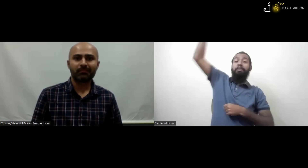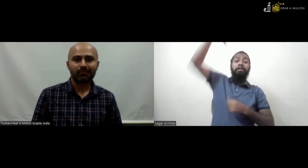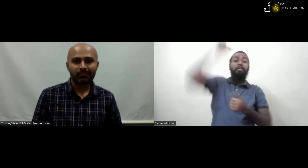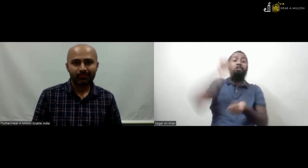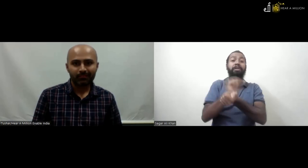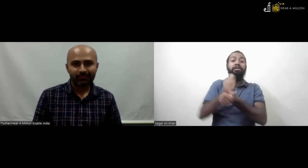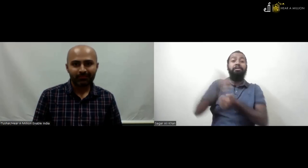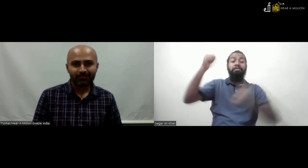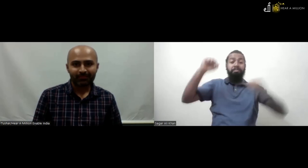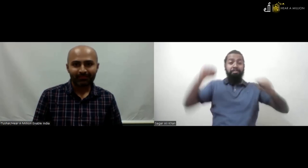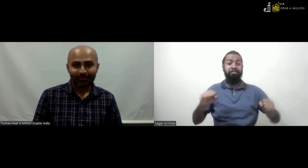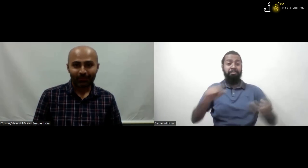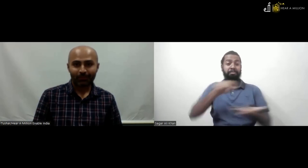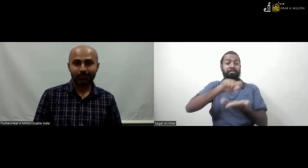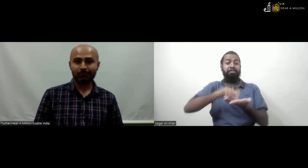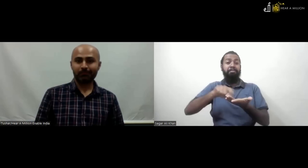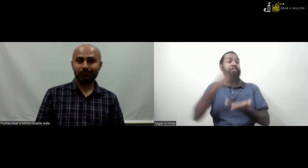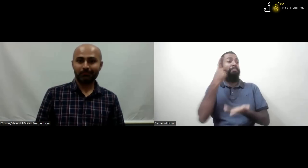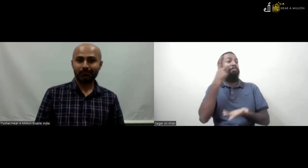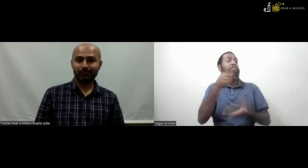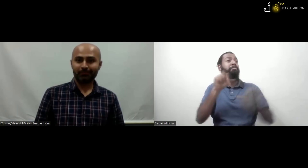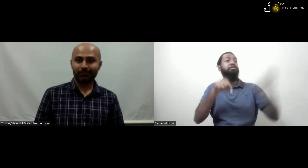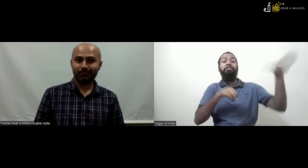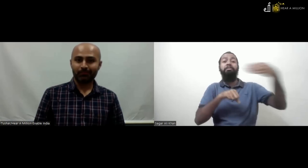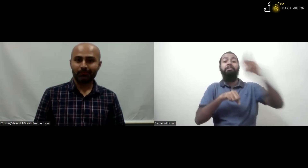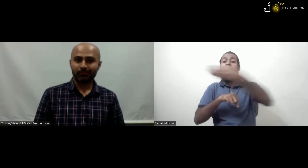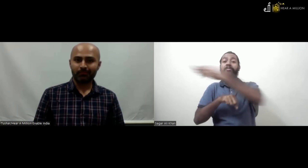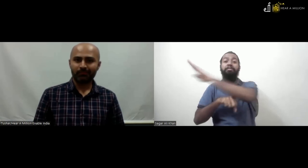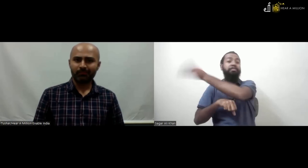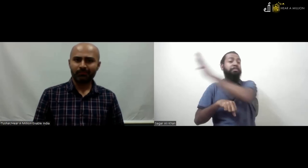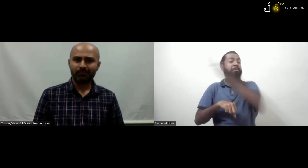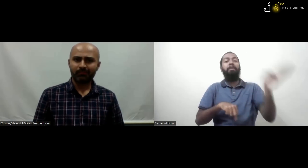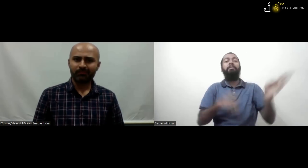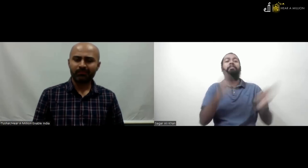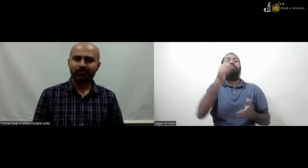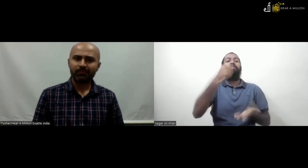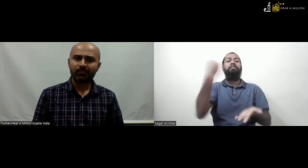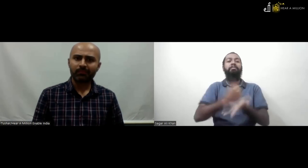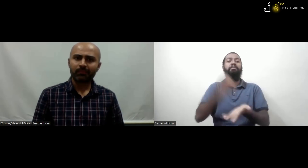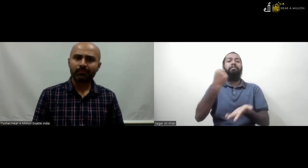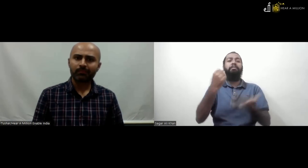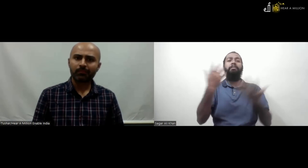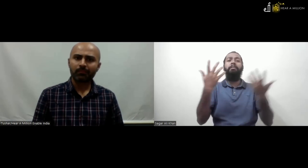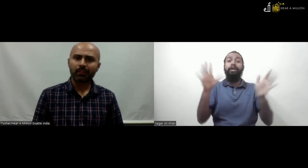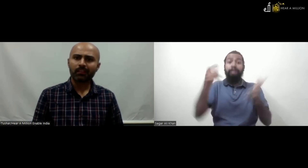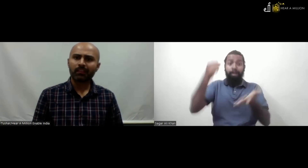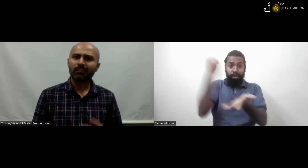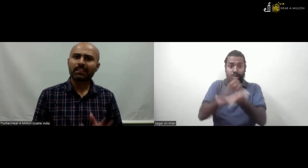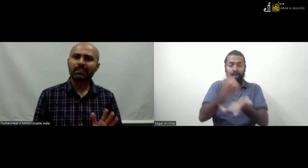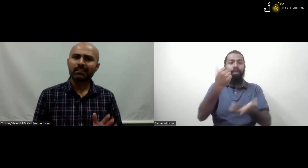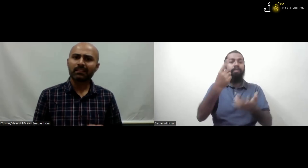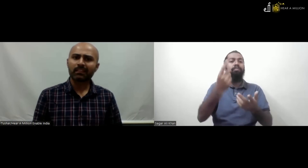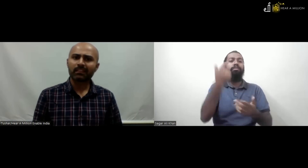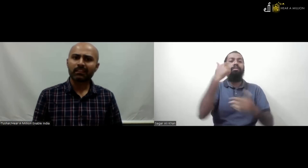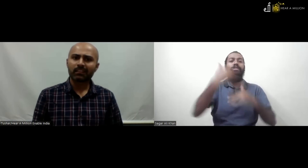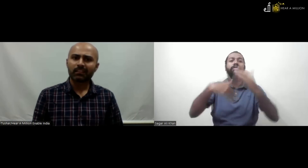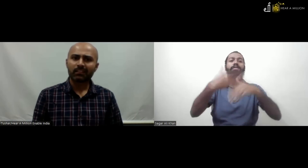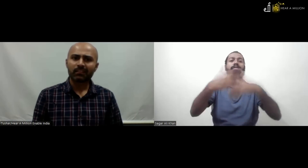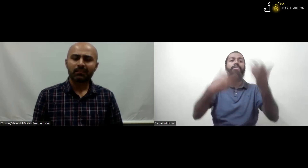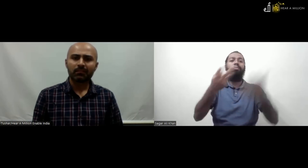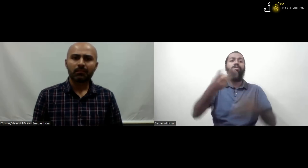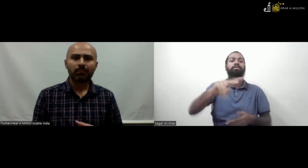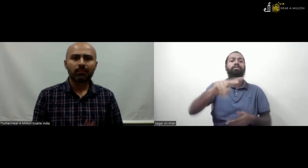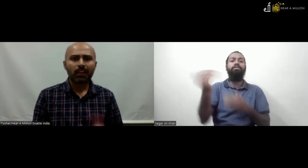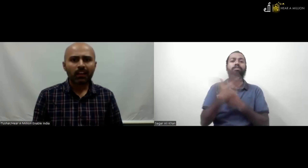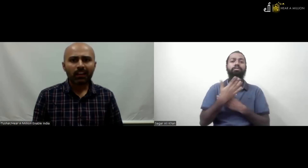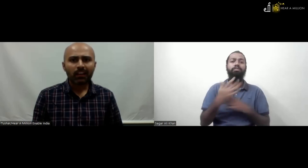them falling. And there was a police officer who was checking. He was sitting at a